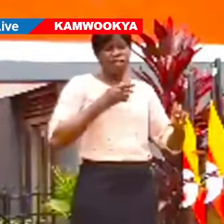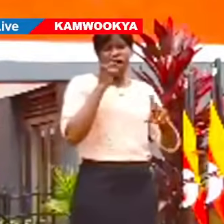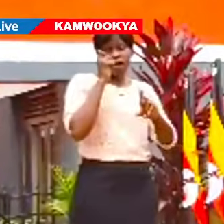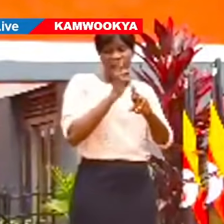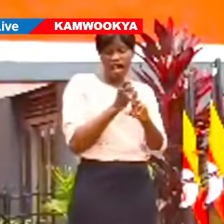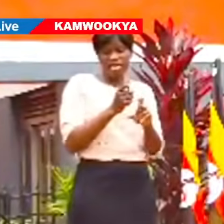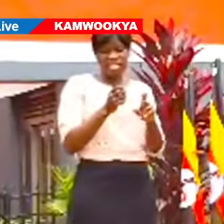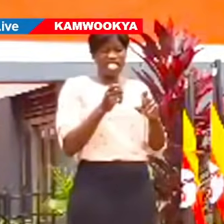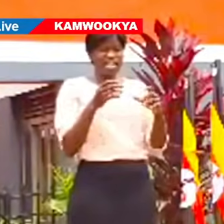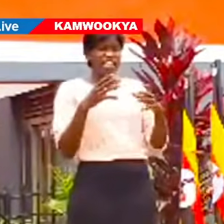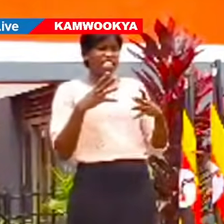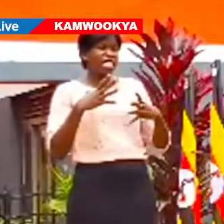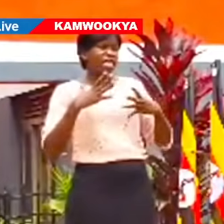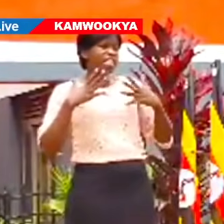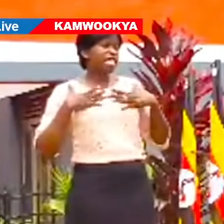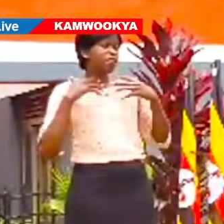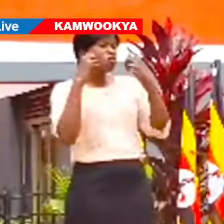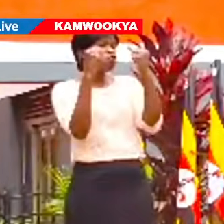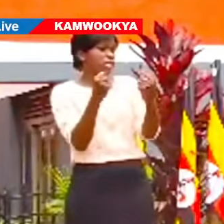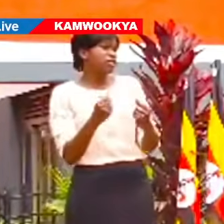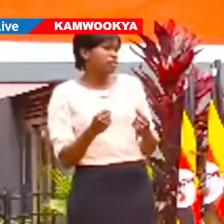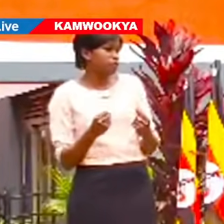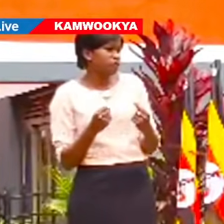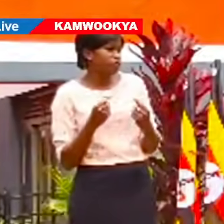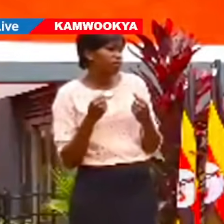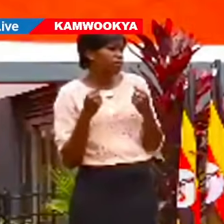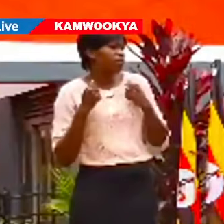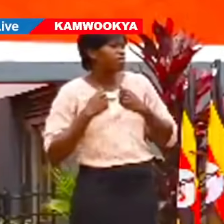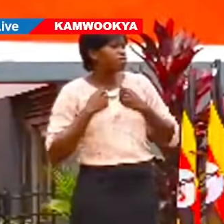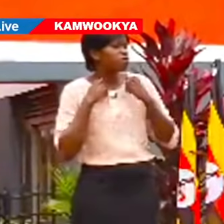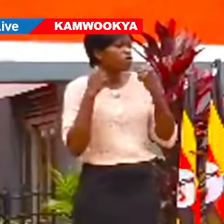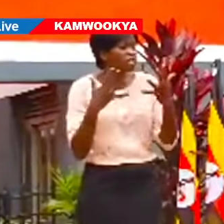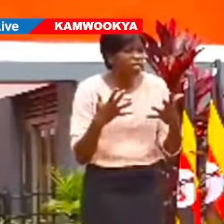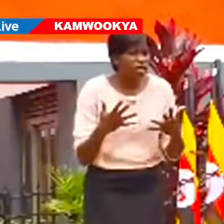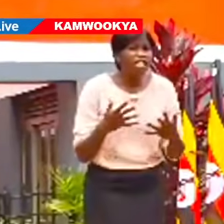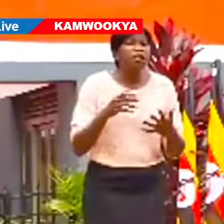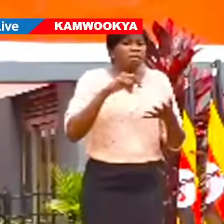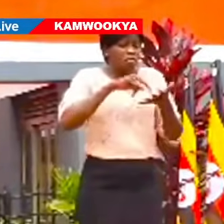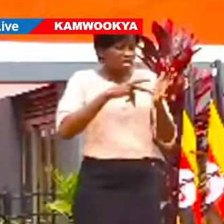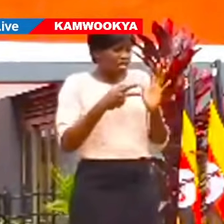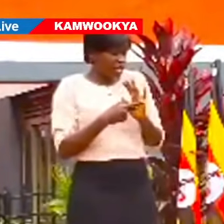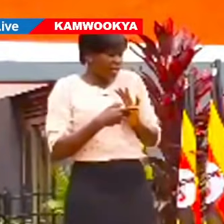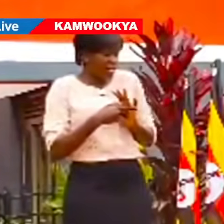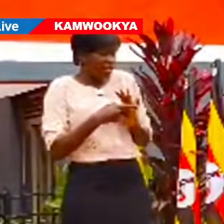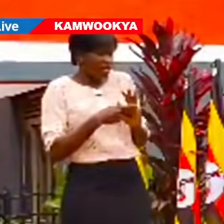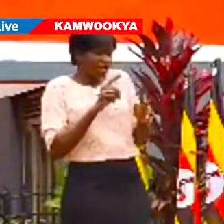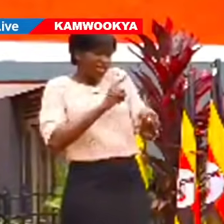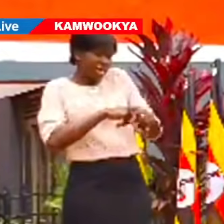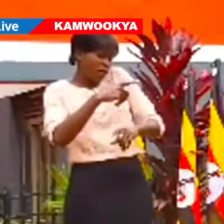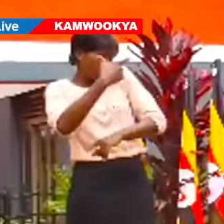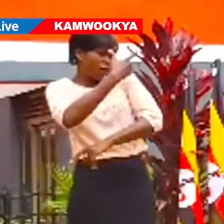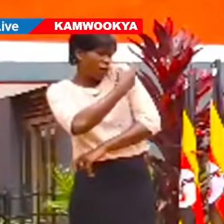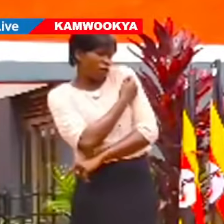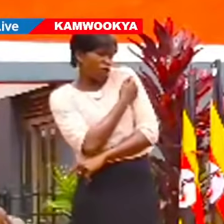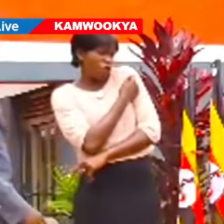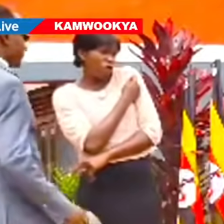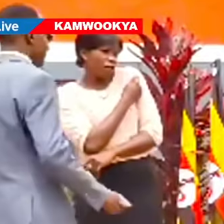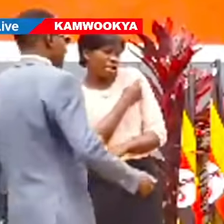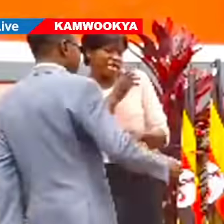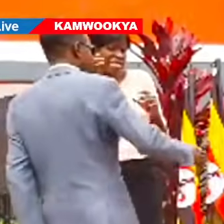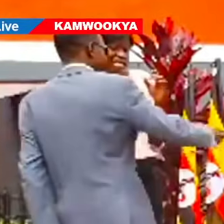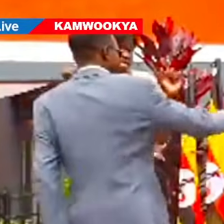abantu 80 ku 100 oba otaddewo ekisenge n'obulwadde obwo obugjeewo. Naye